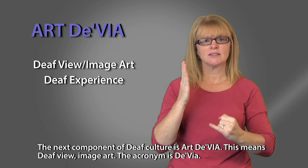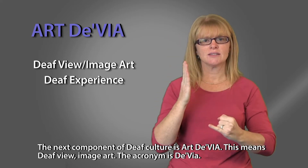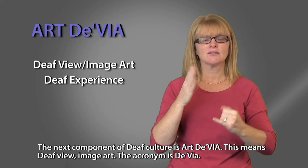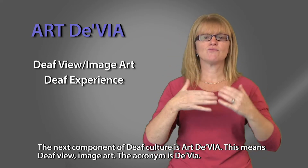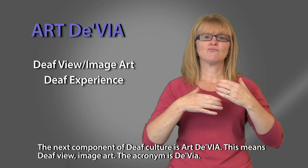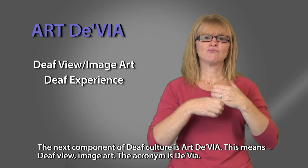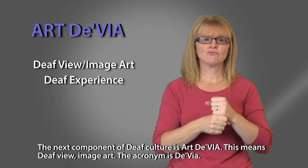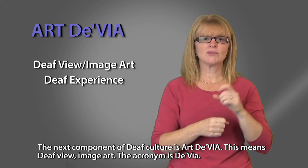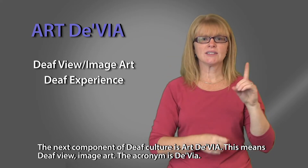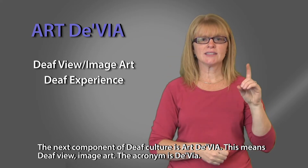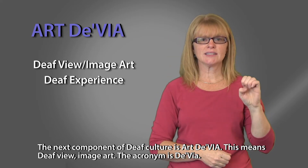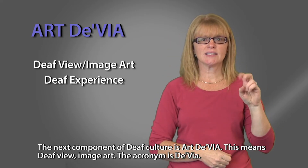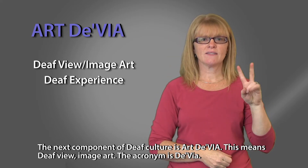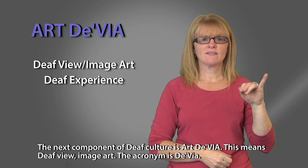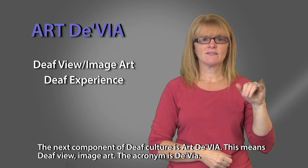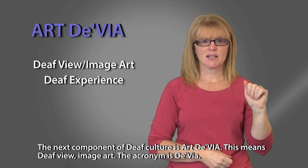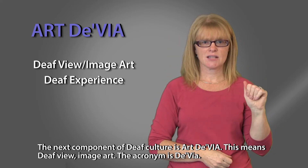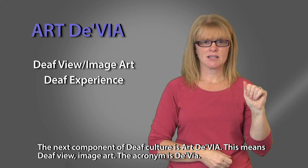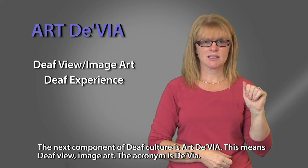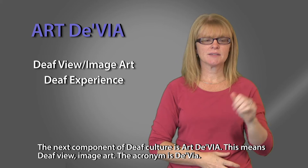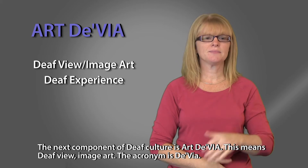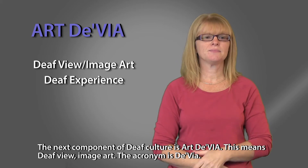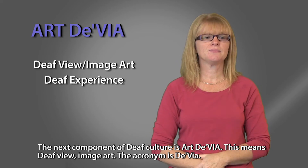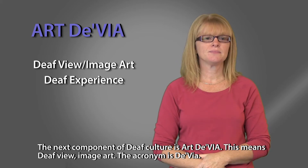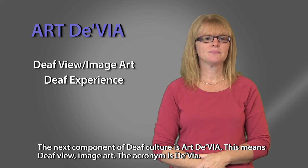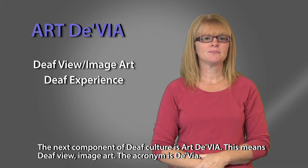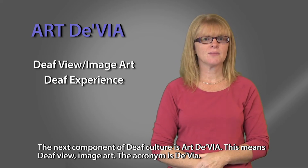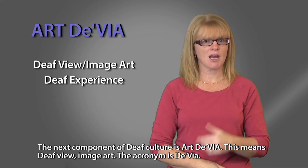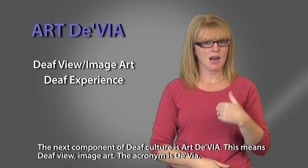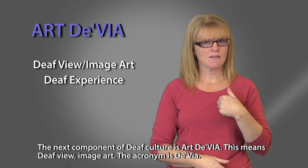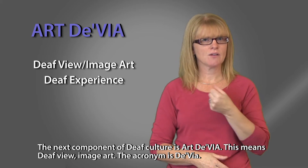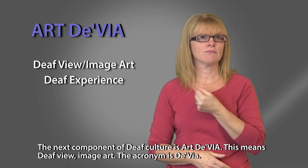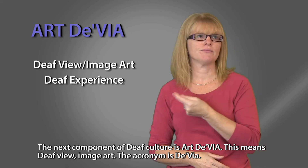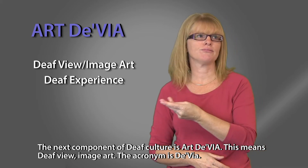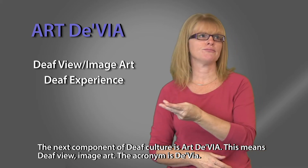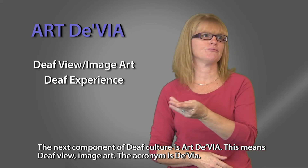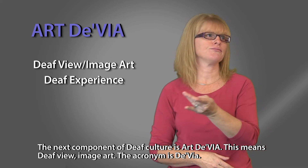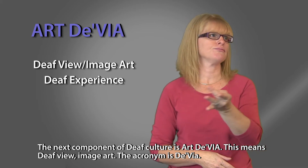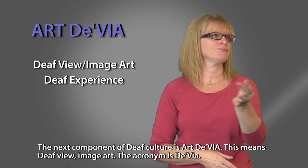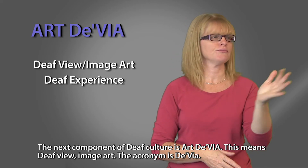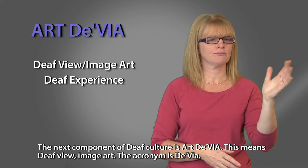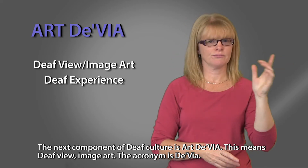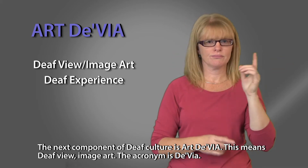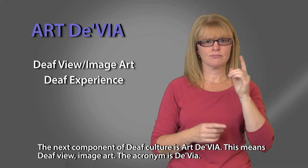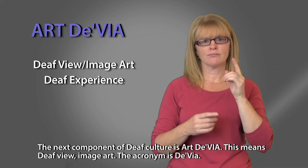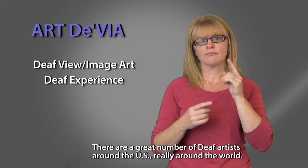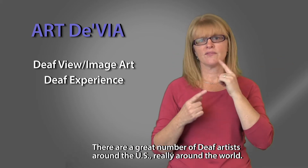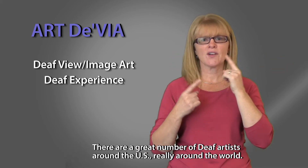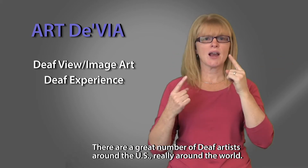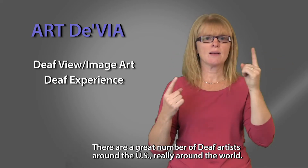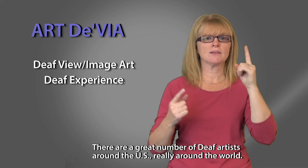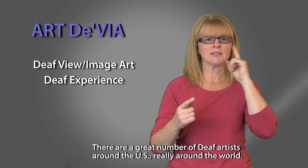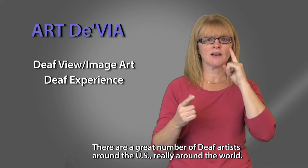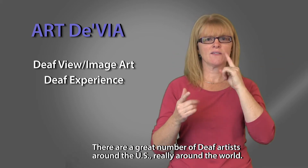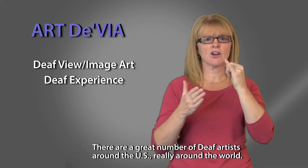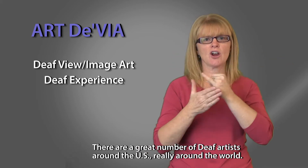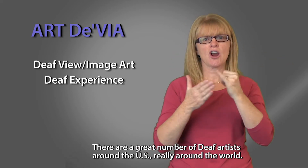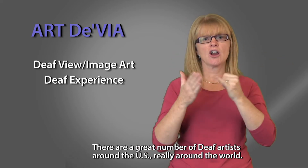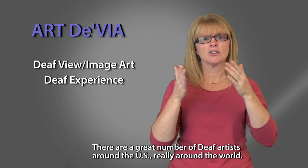image art. The acronym is D-E-V-I-A. There are a great